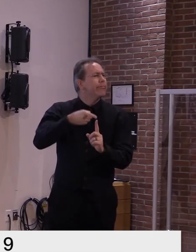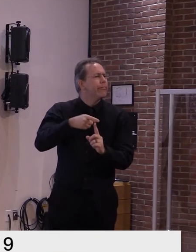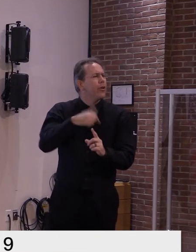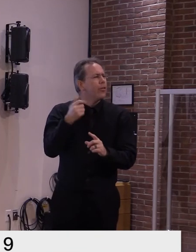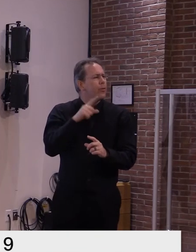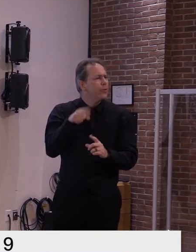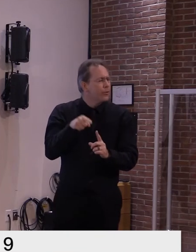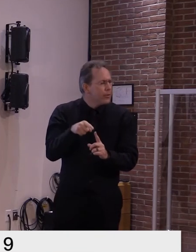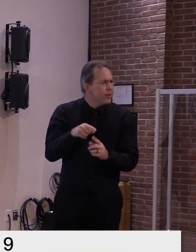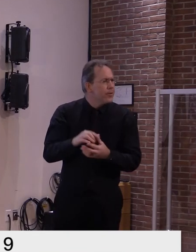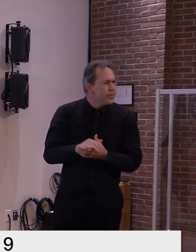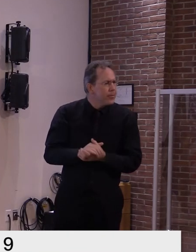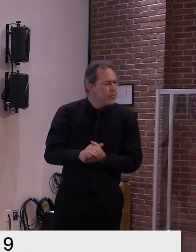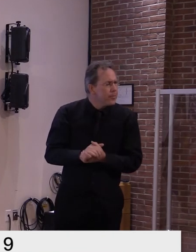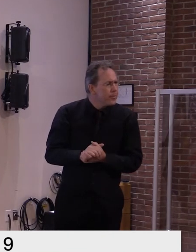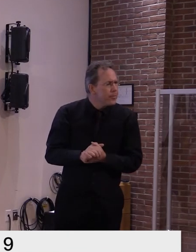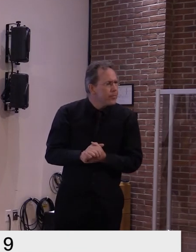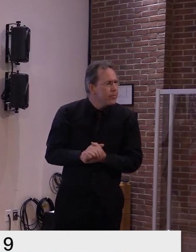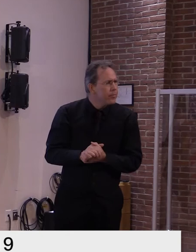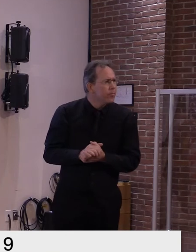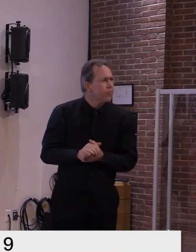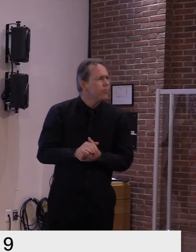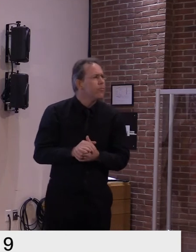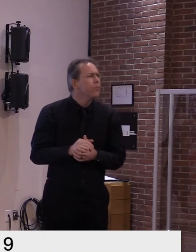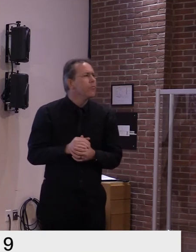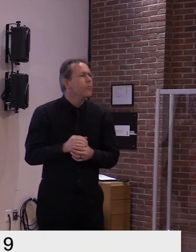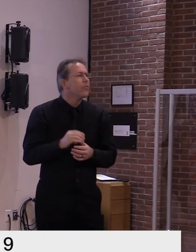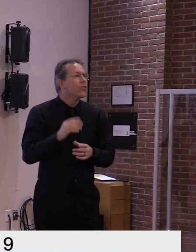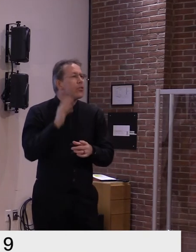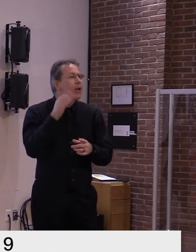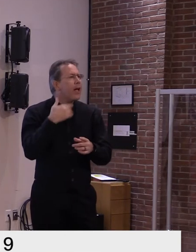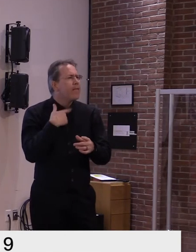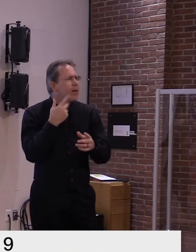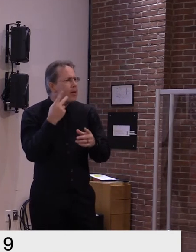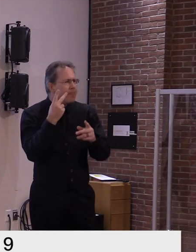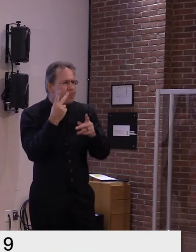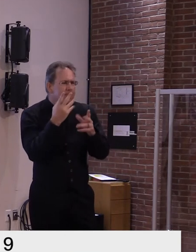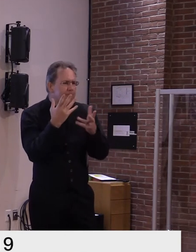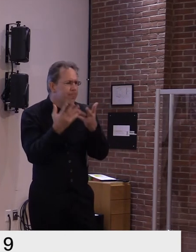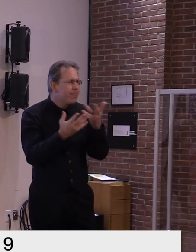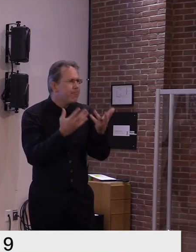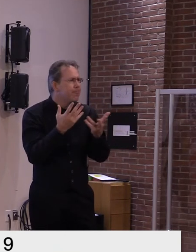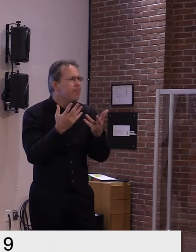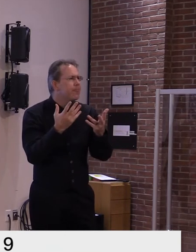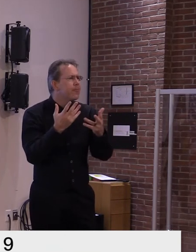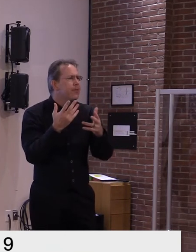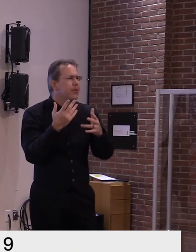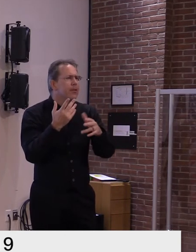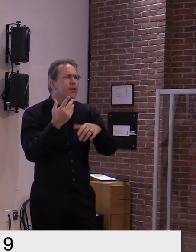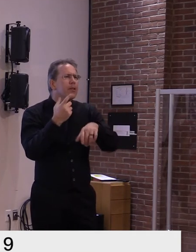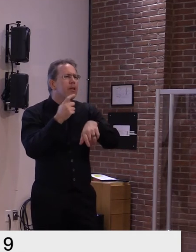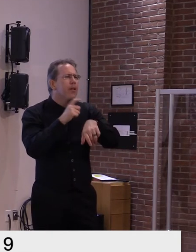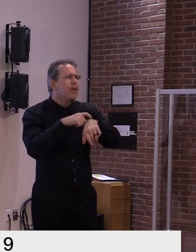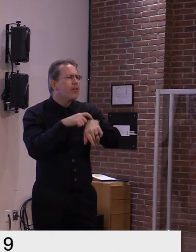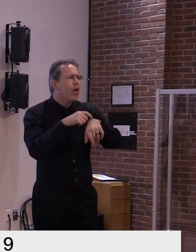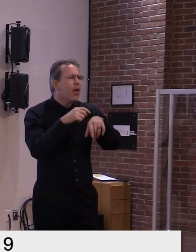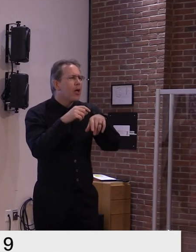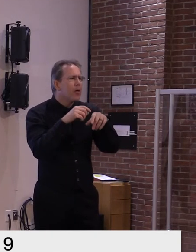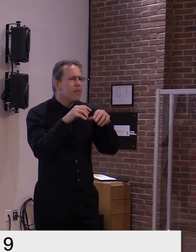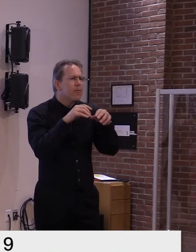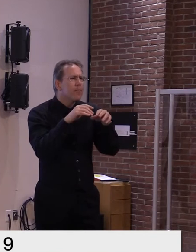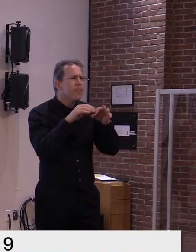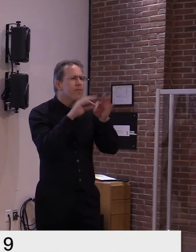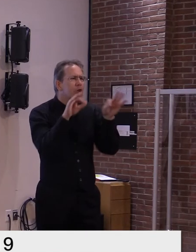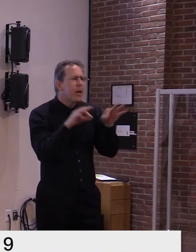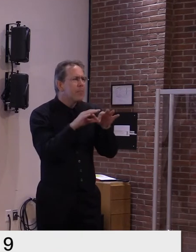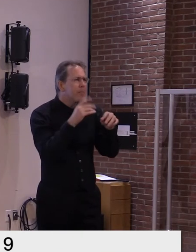being sort of a lull in the transition between the brackets, and it sounds like you're taking steps to try to